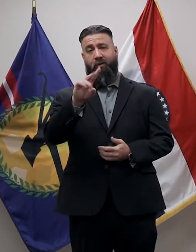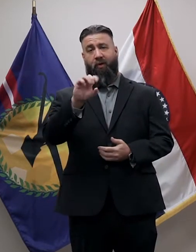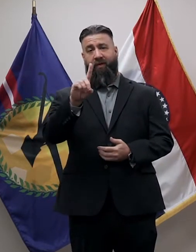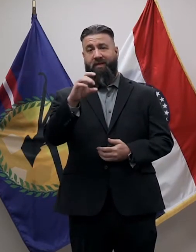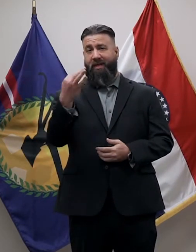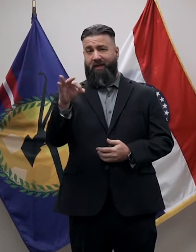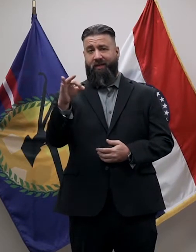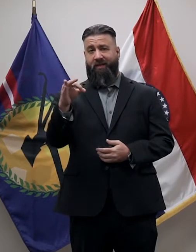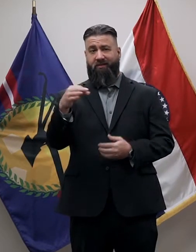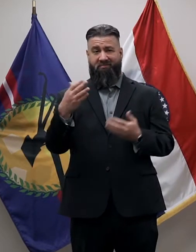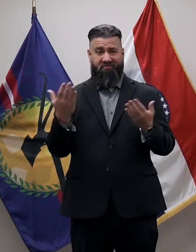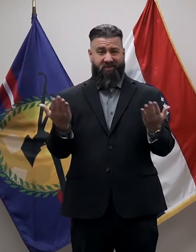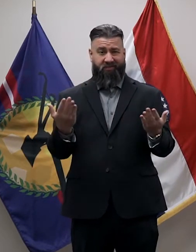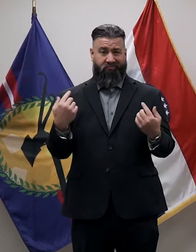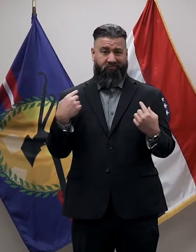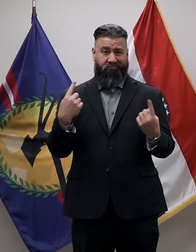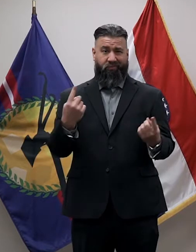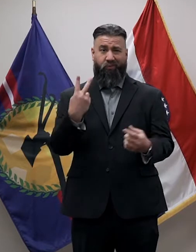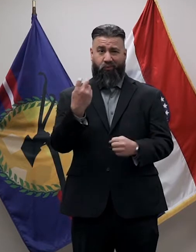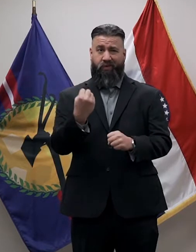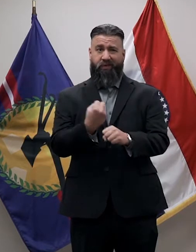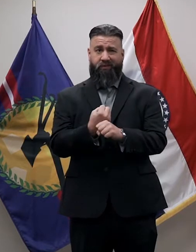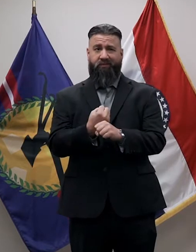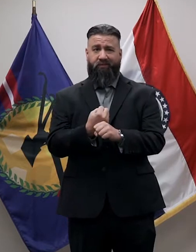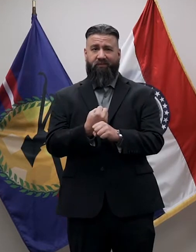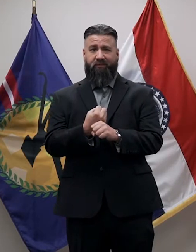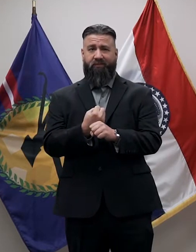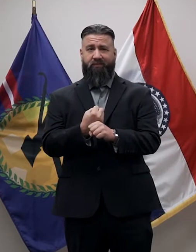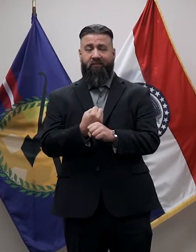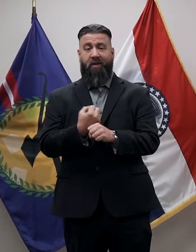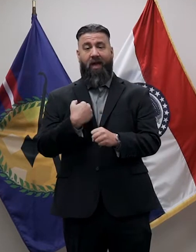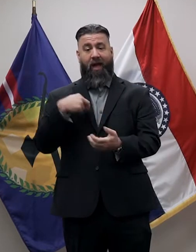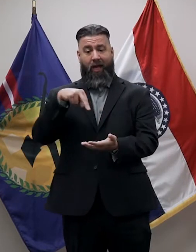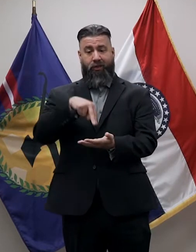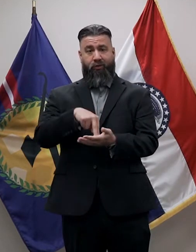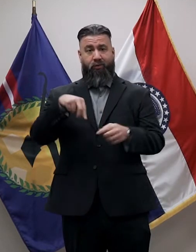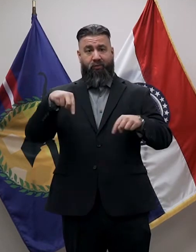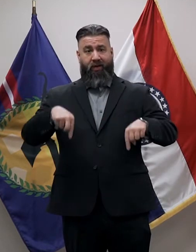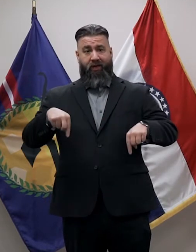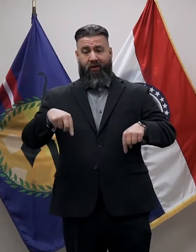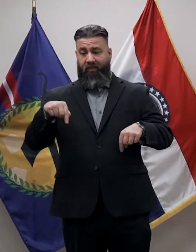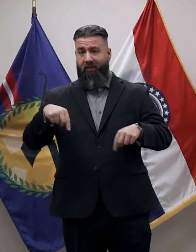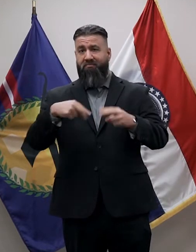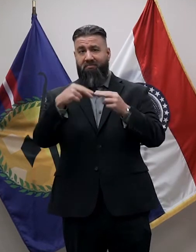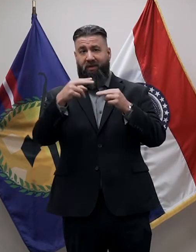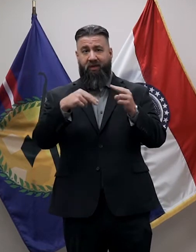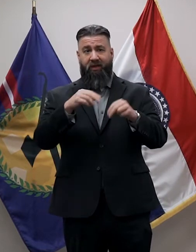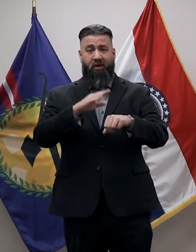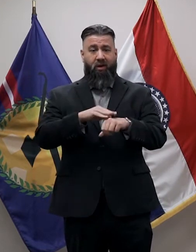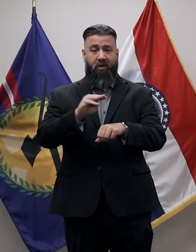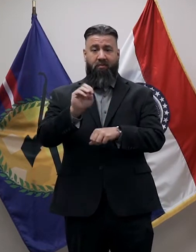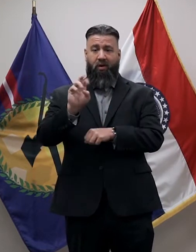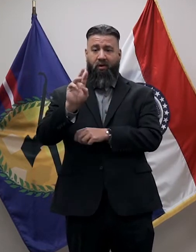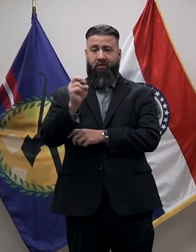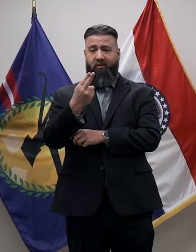COVID-19 has been with us for nearly 2 years. I stood in here in this building on March